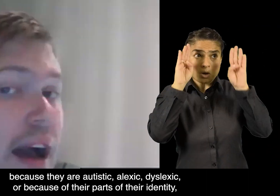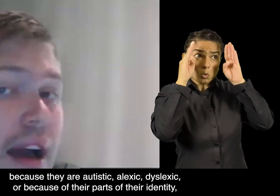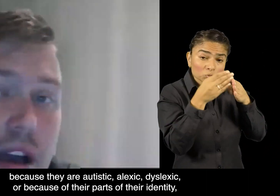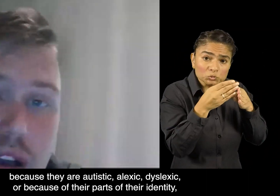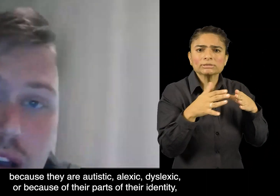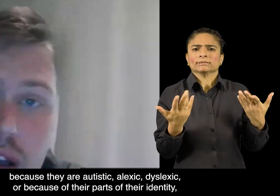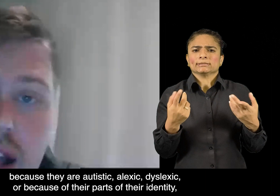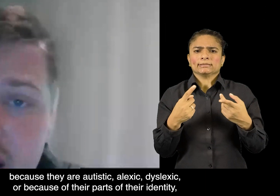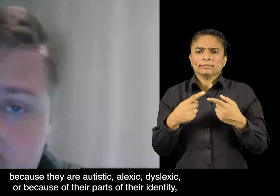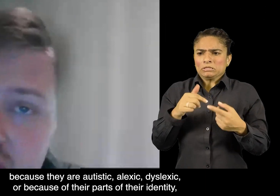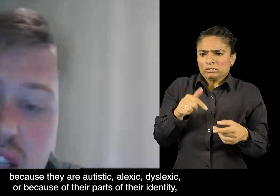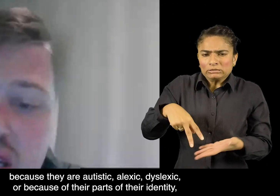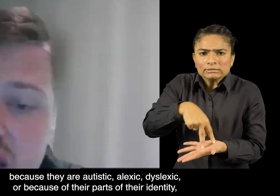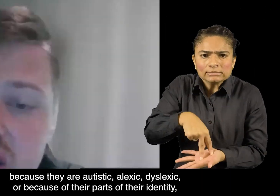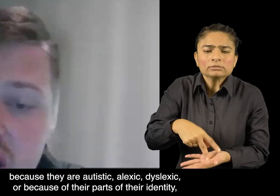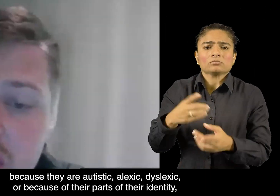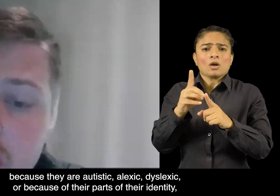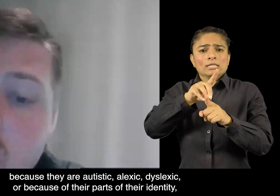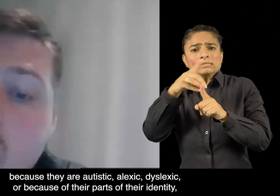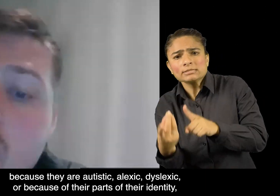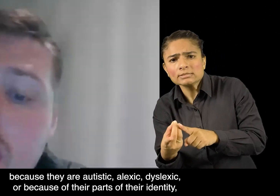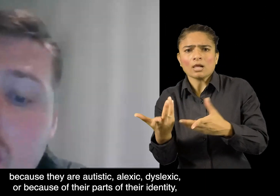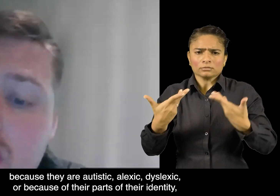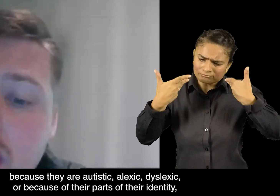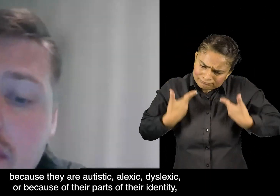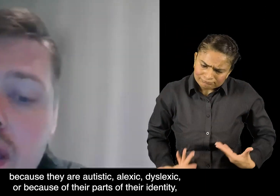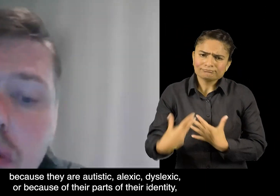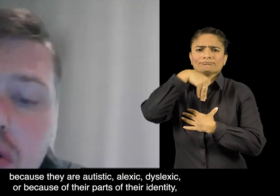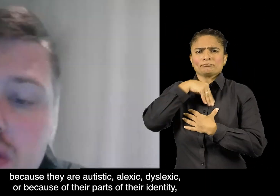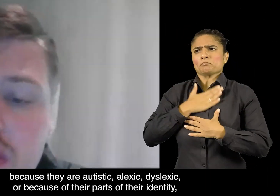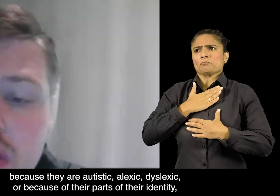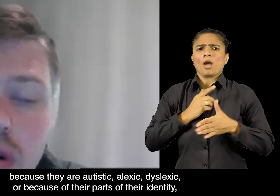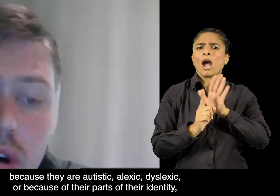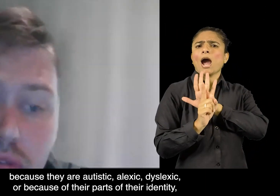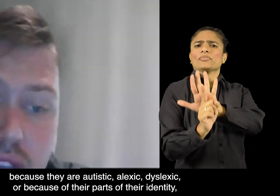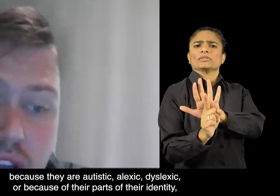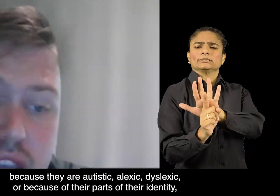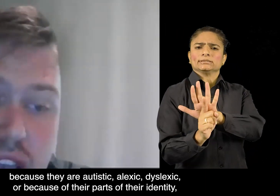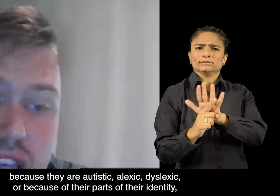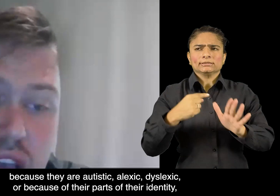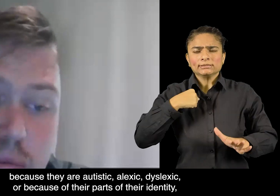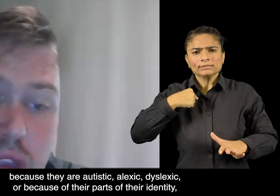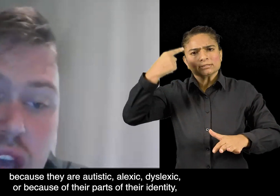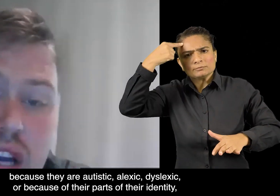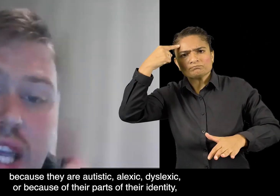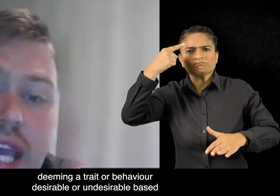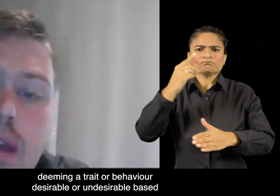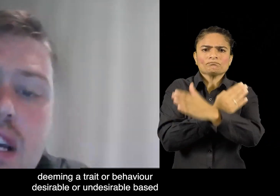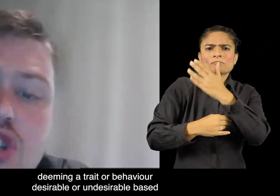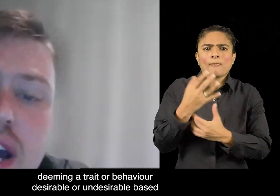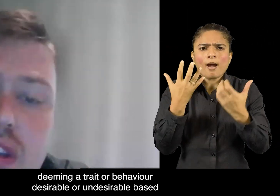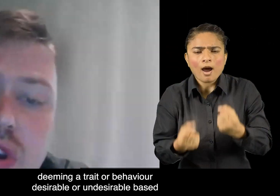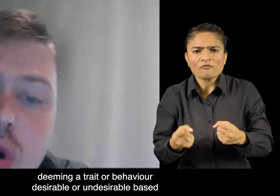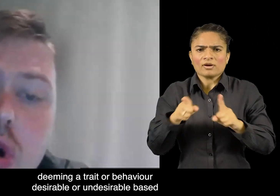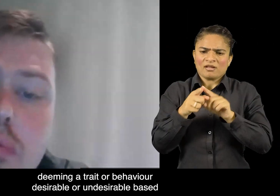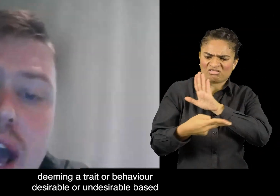autistic, alexic, dyslexic, or because of their parts of their identity. Deeming